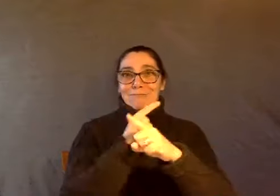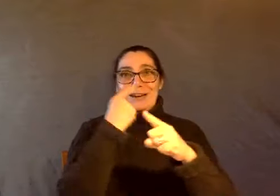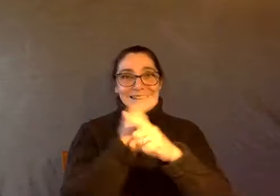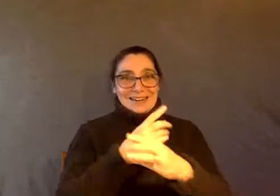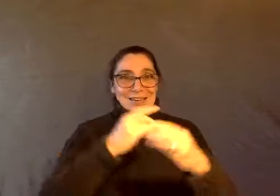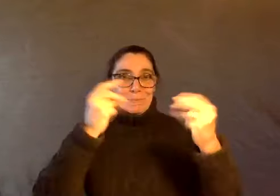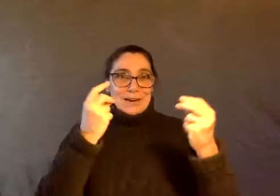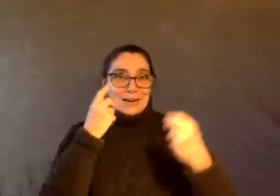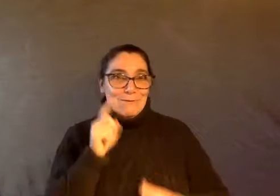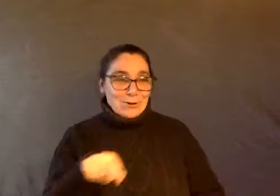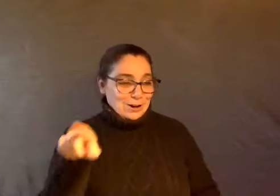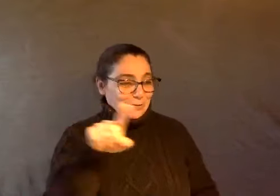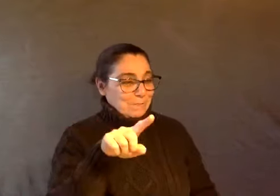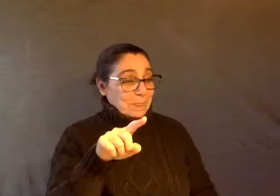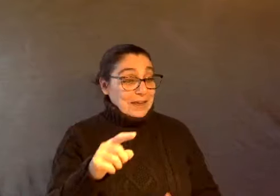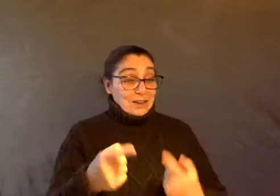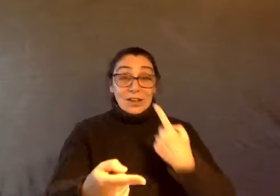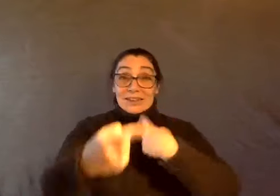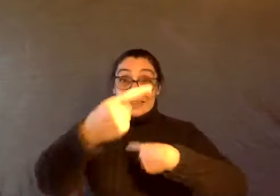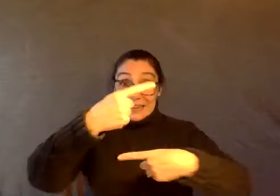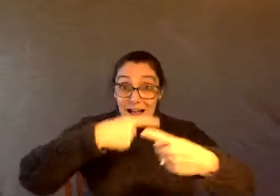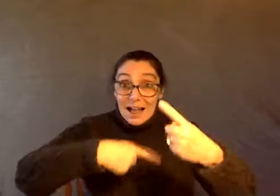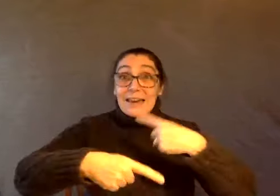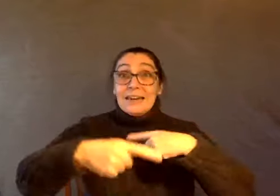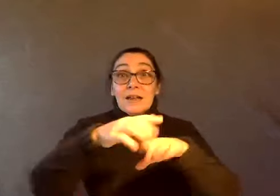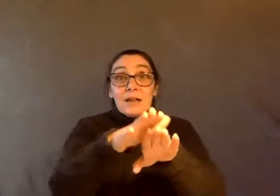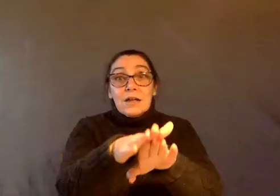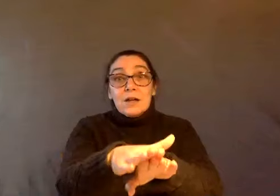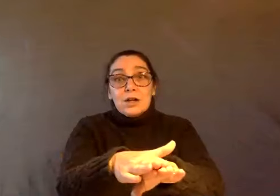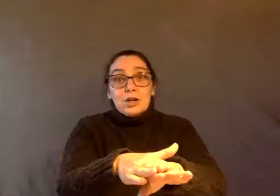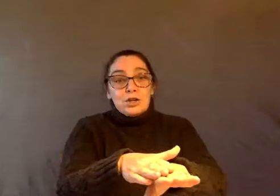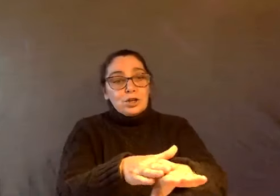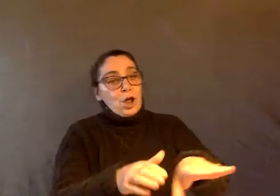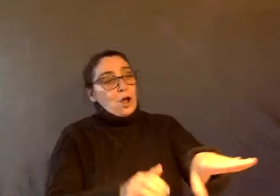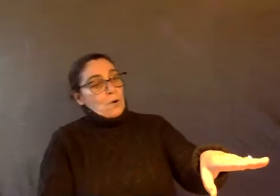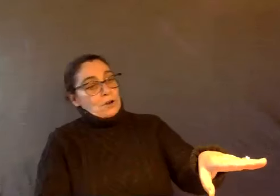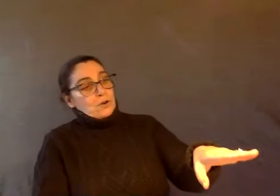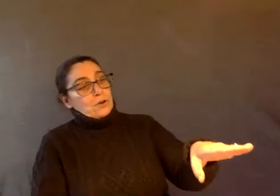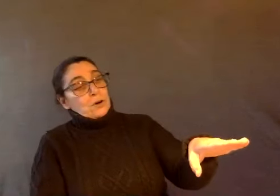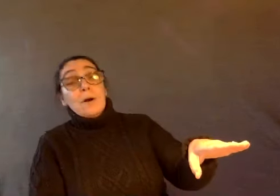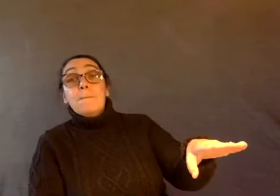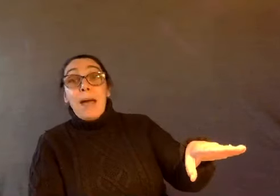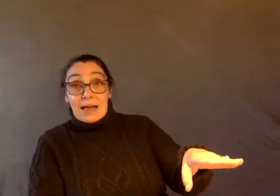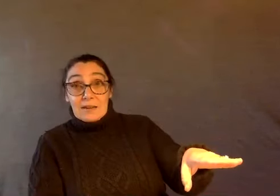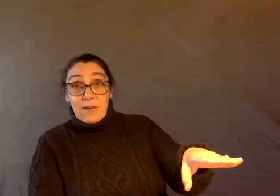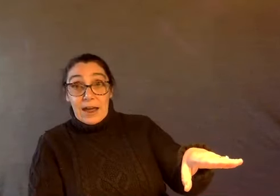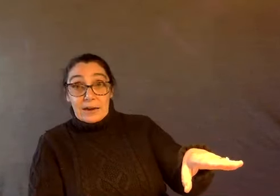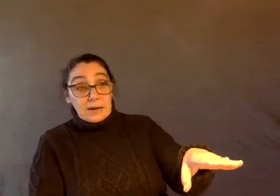right speed for you. Sign slow. So your passive hand